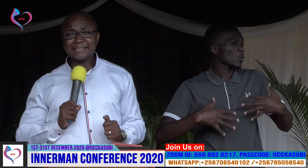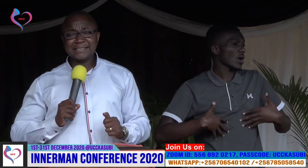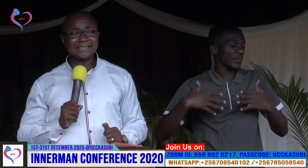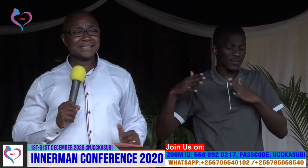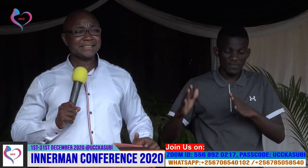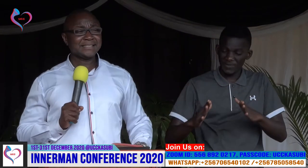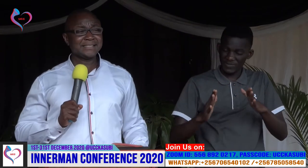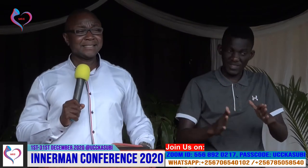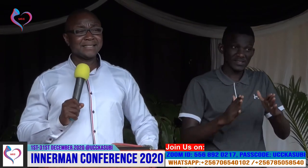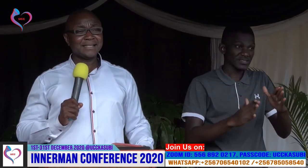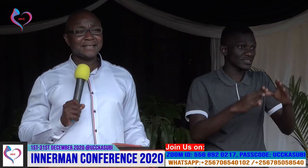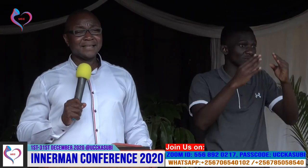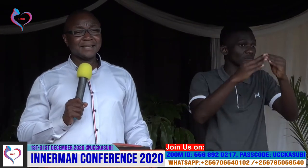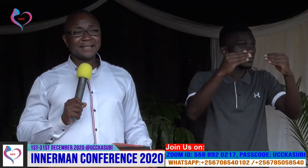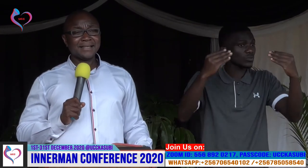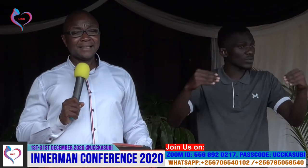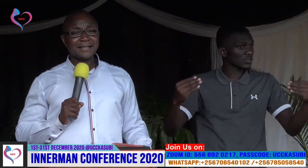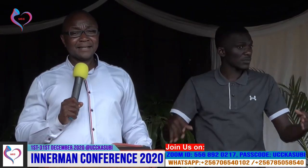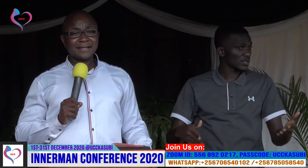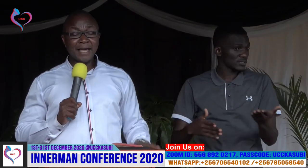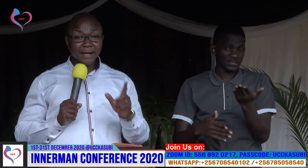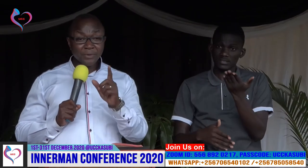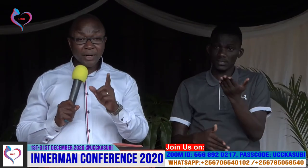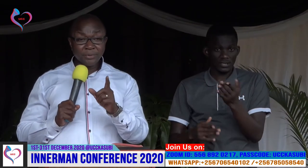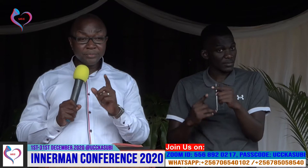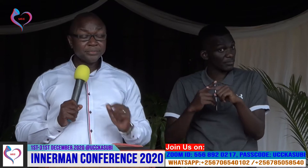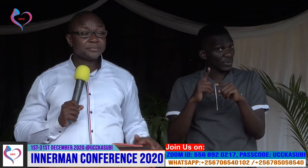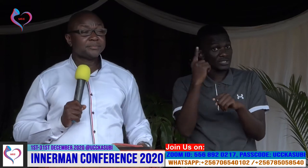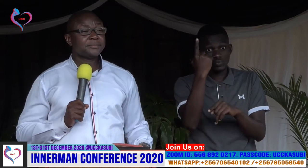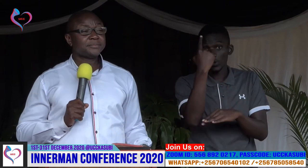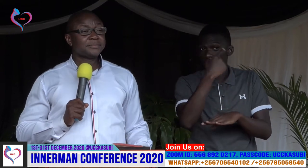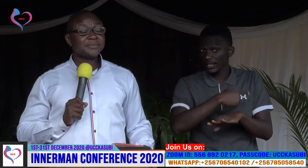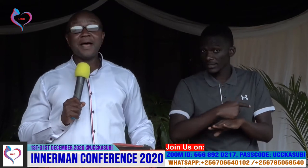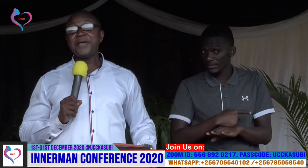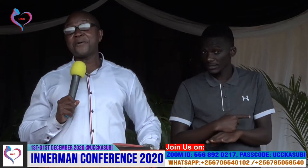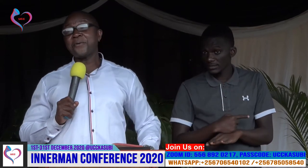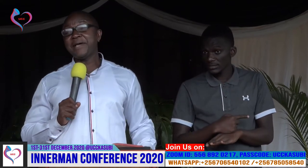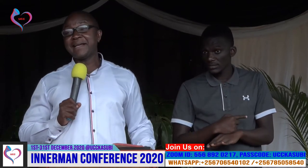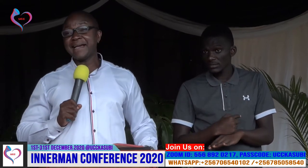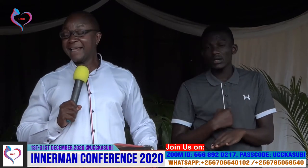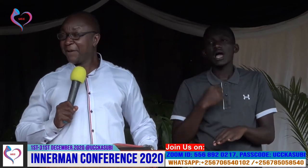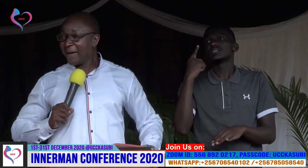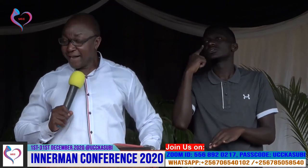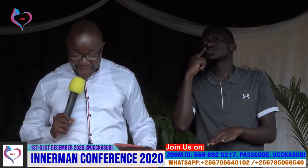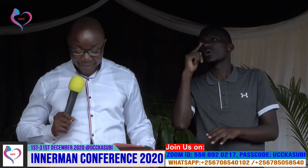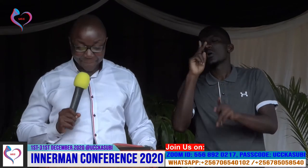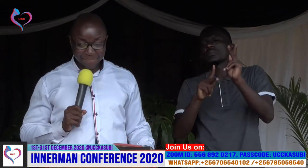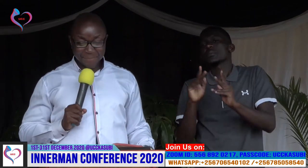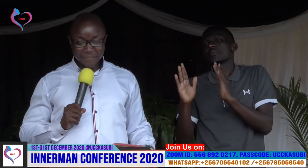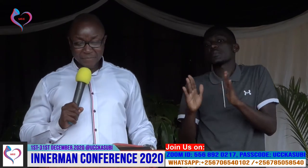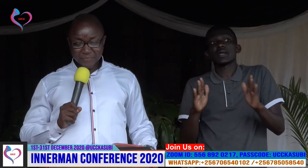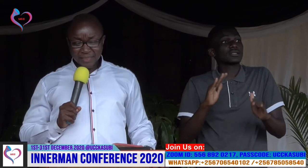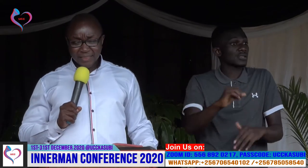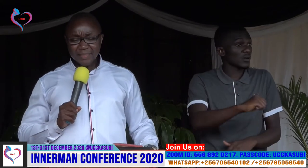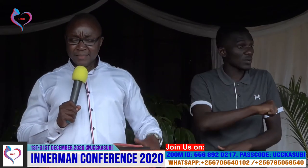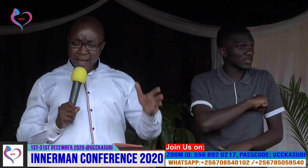season. Everyone is preparing themselves for that Christmas day. But it's one day. I've seen people have